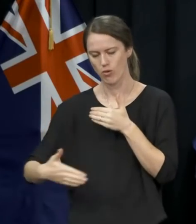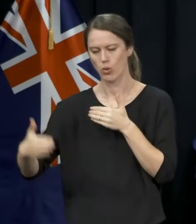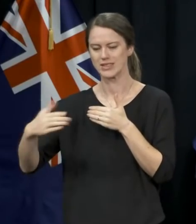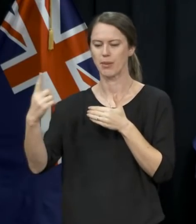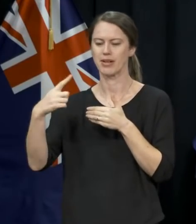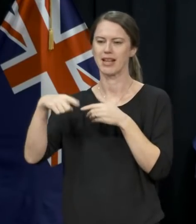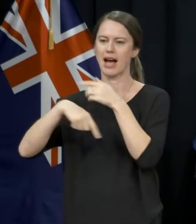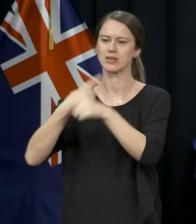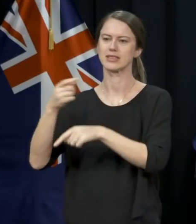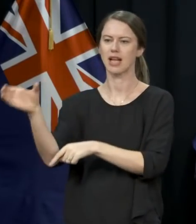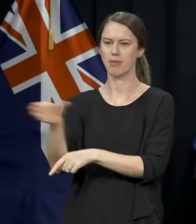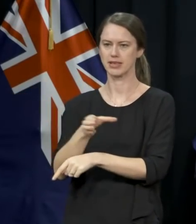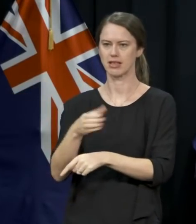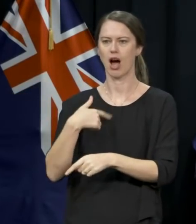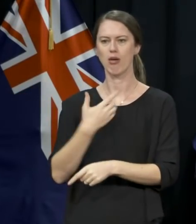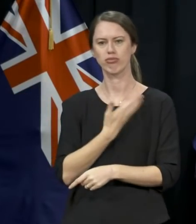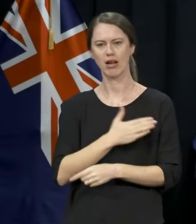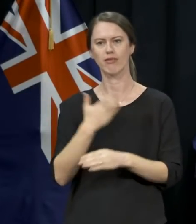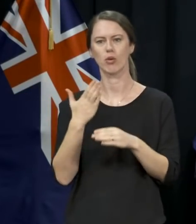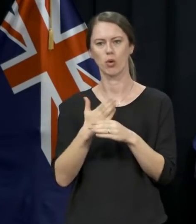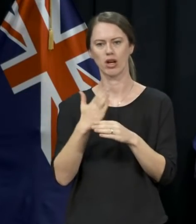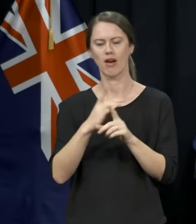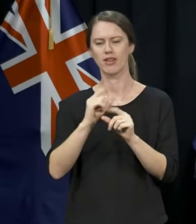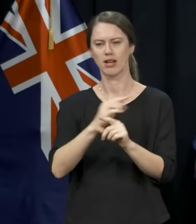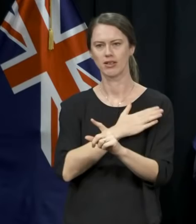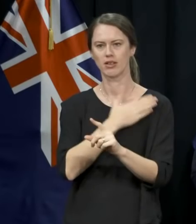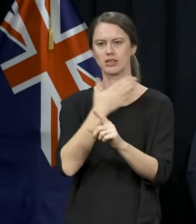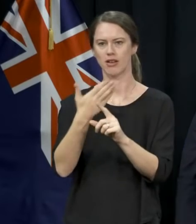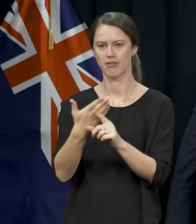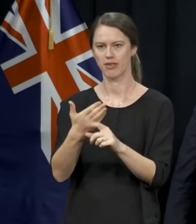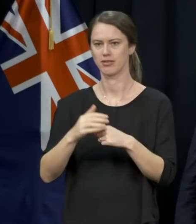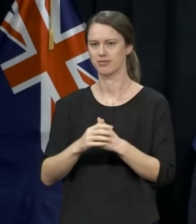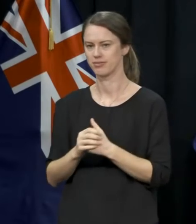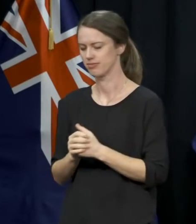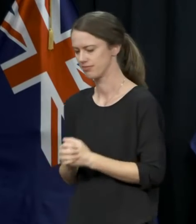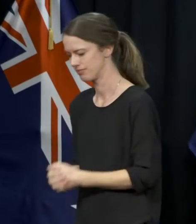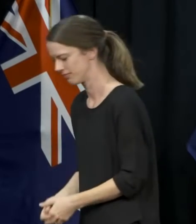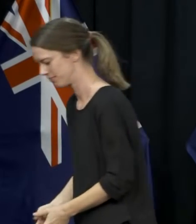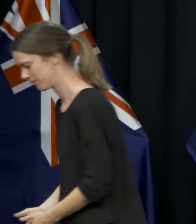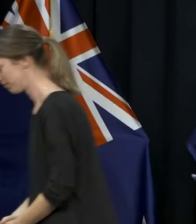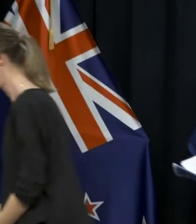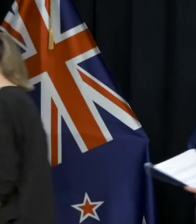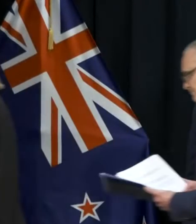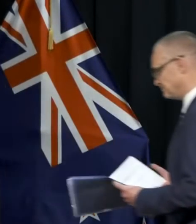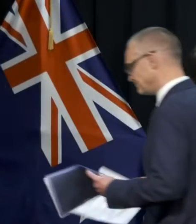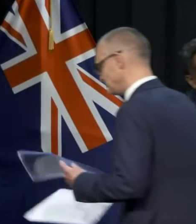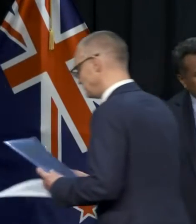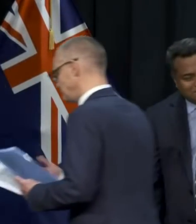somebody else take the reins. I am very proud of the work that I've done during my time as Minister. Chris Hipkins. Thank you.